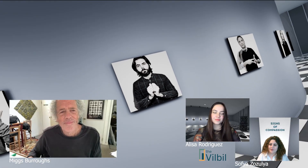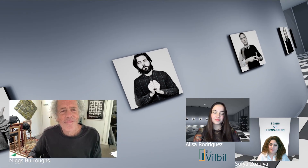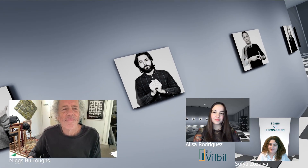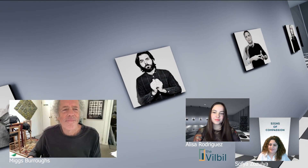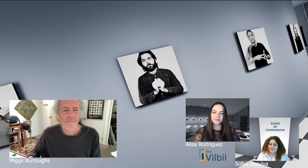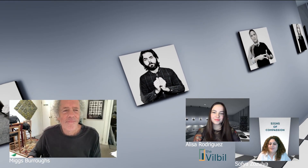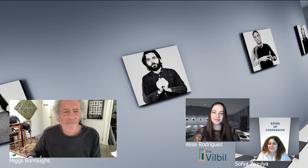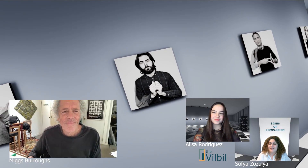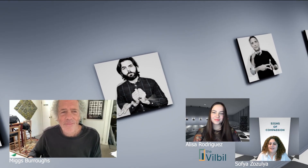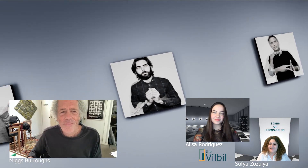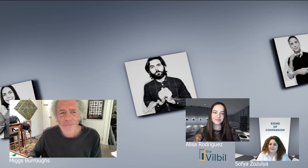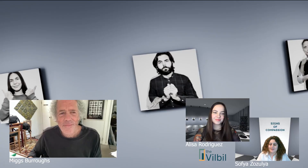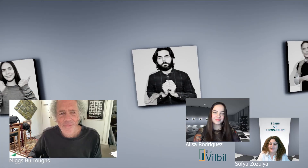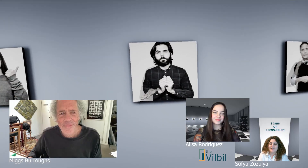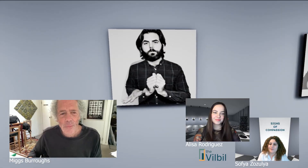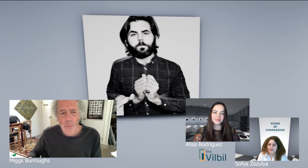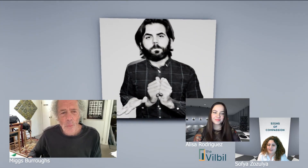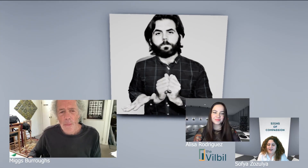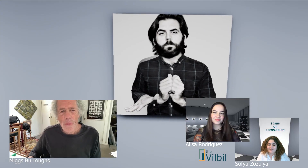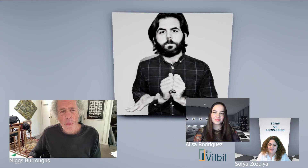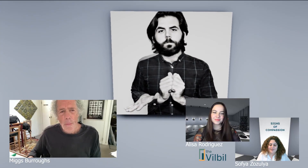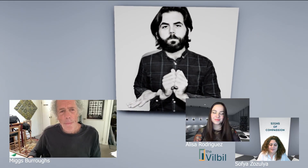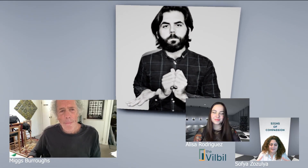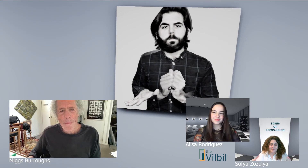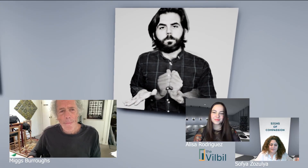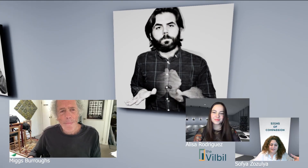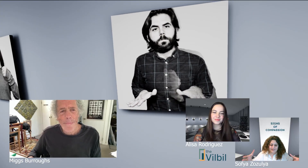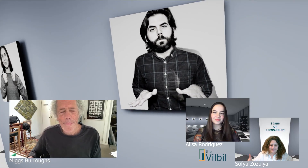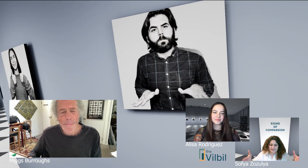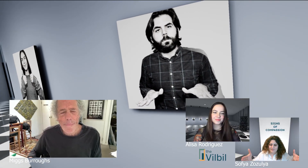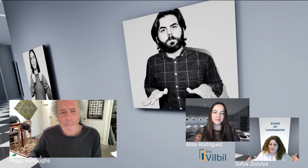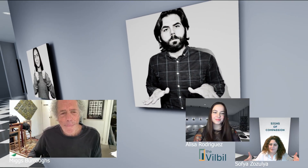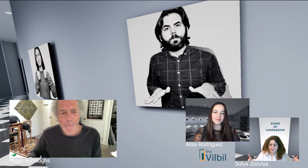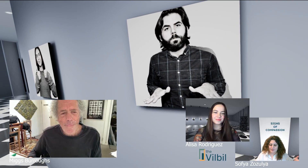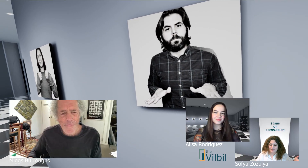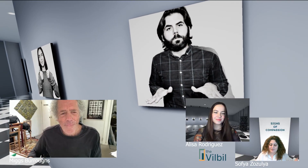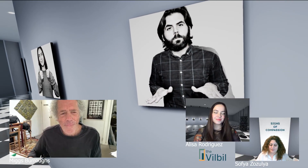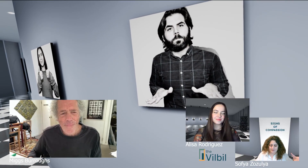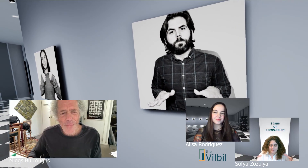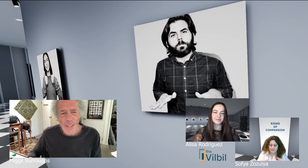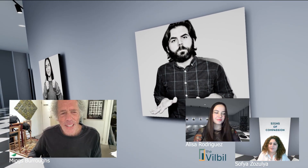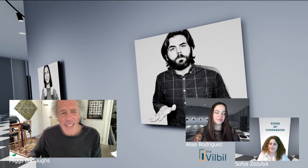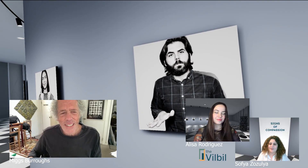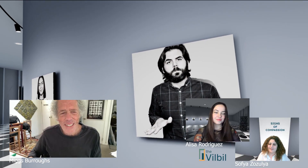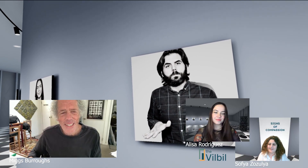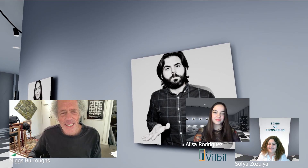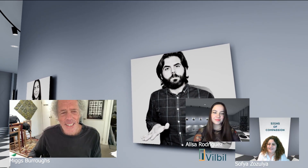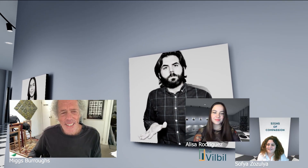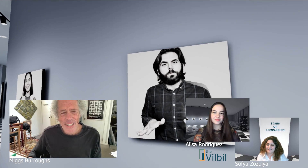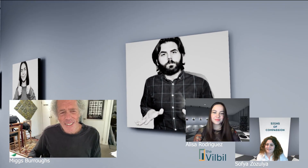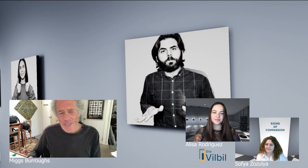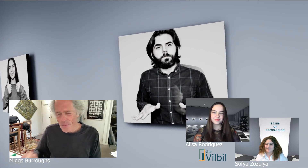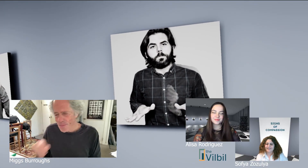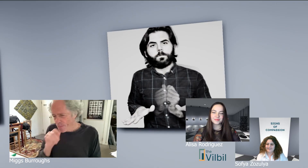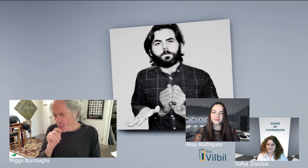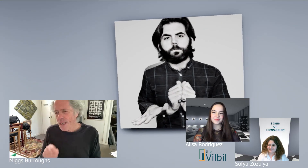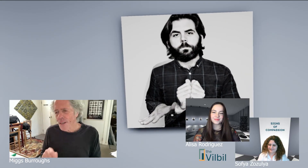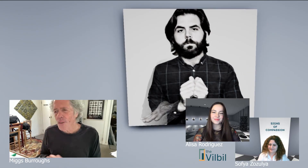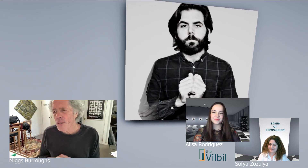maybe you know sign language and that's why. How do you know that this amount of words would go into 30 signs? Yeah, no,